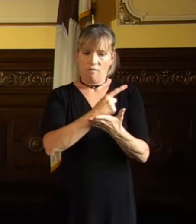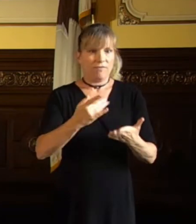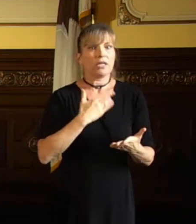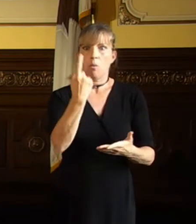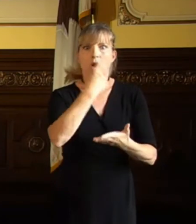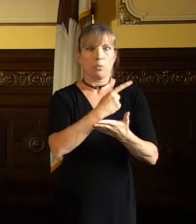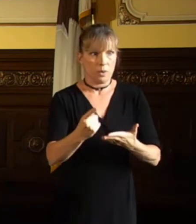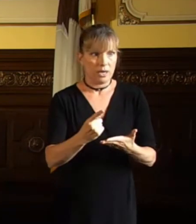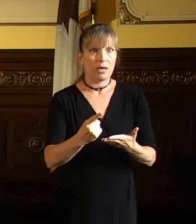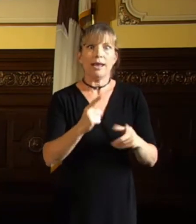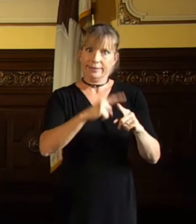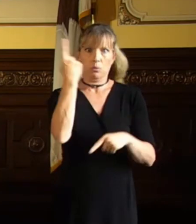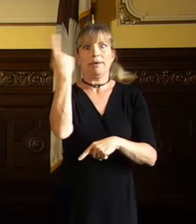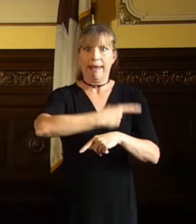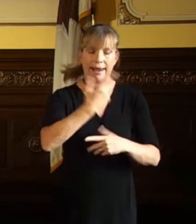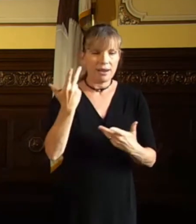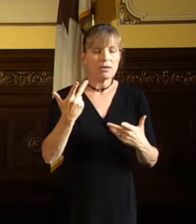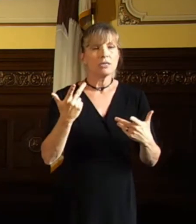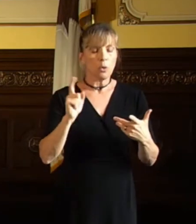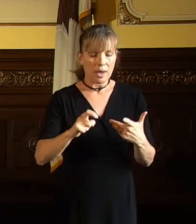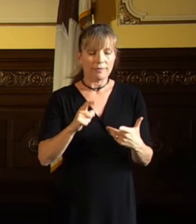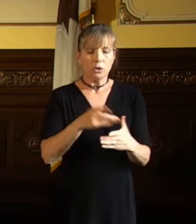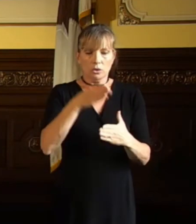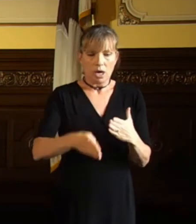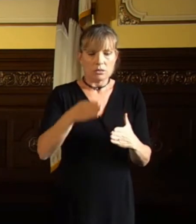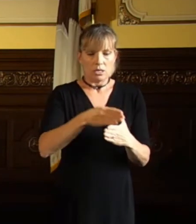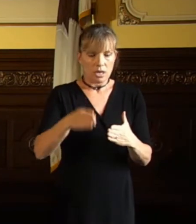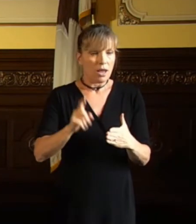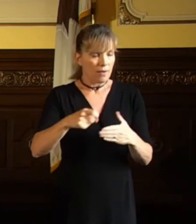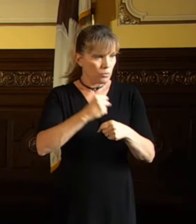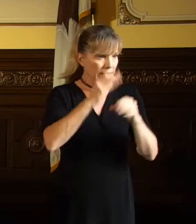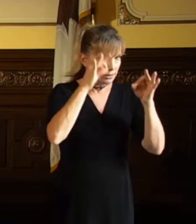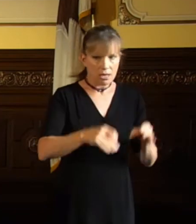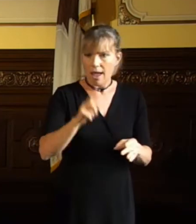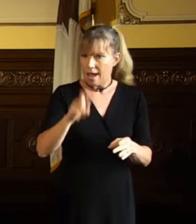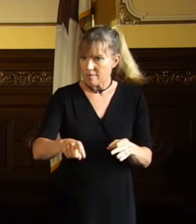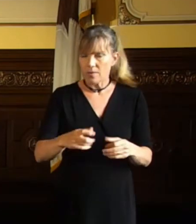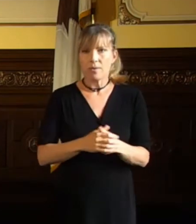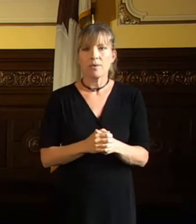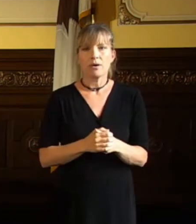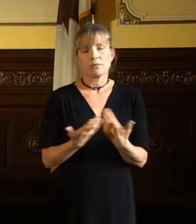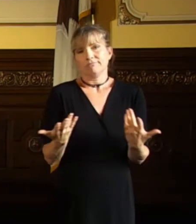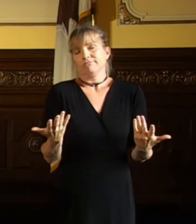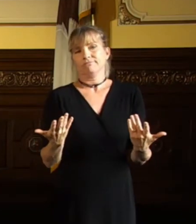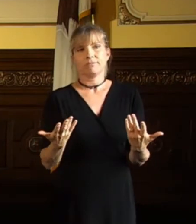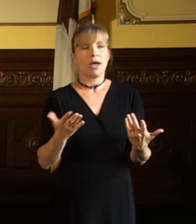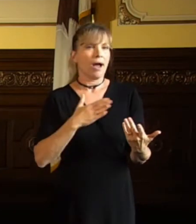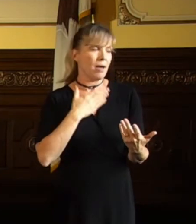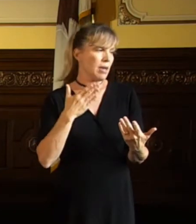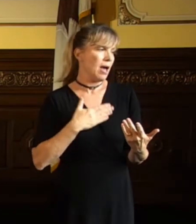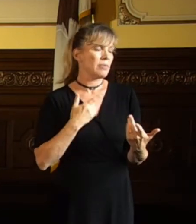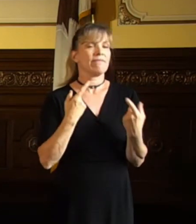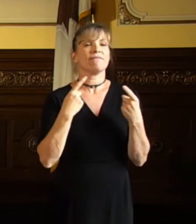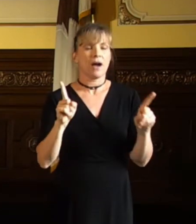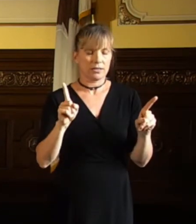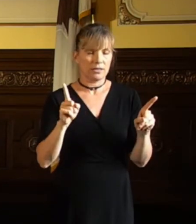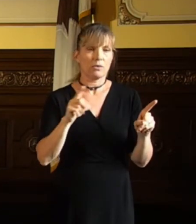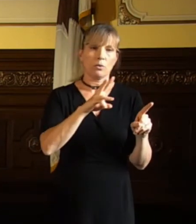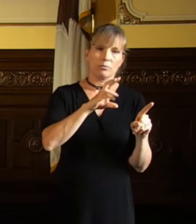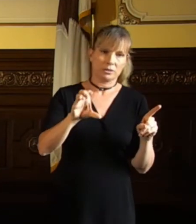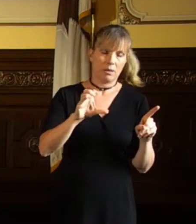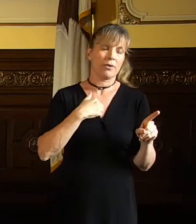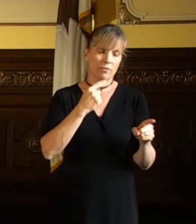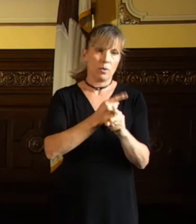week. And so we have to get things done. Decisions need to be made. And so, look, I'm glad that we've got the right